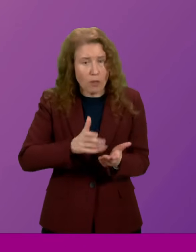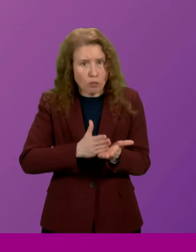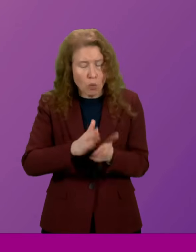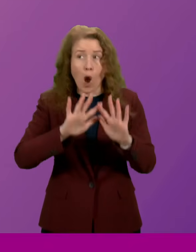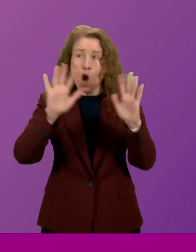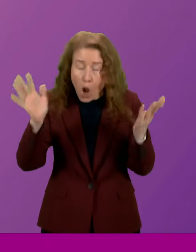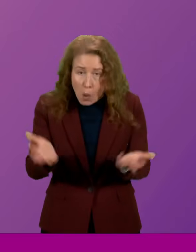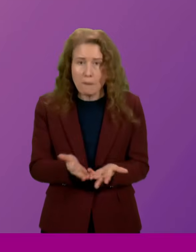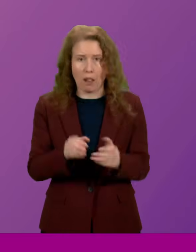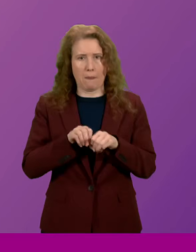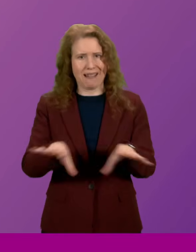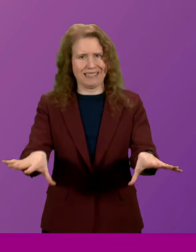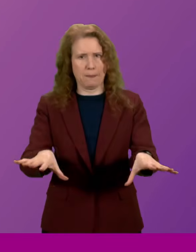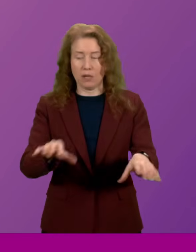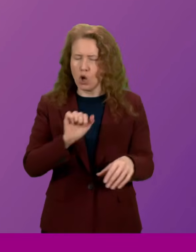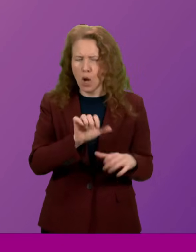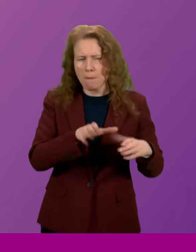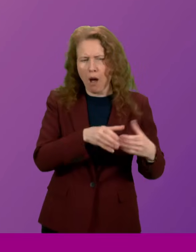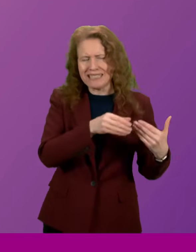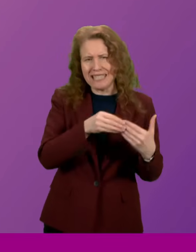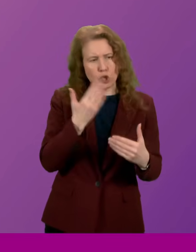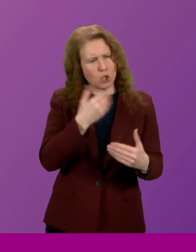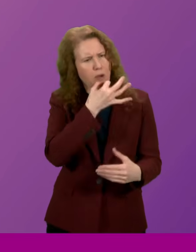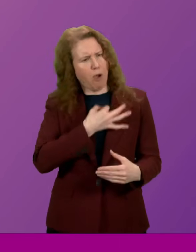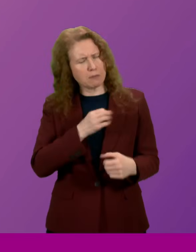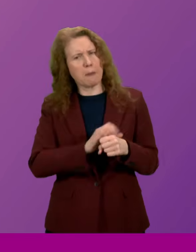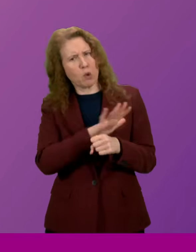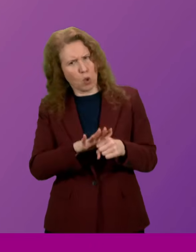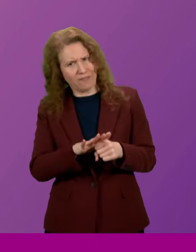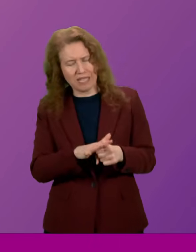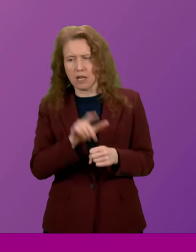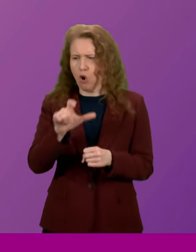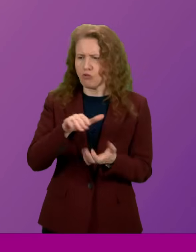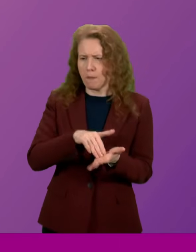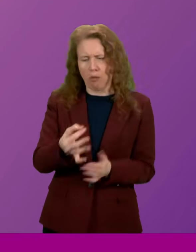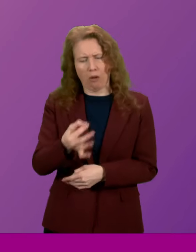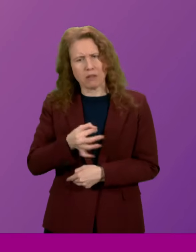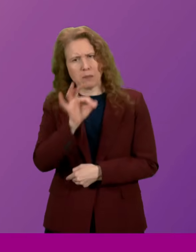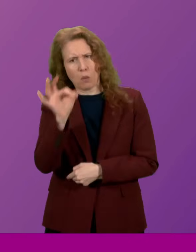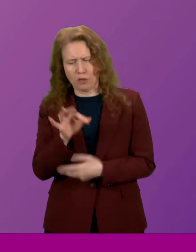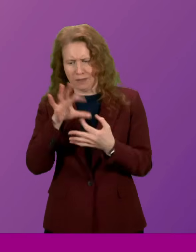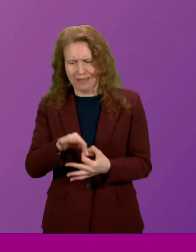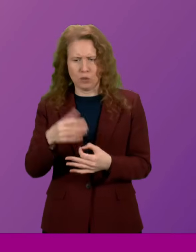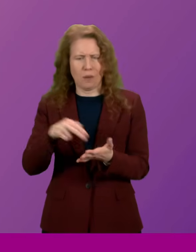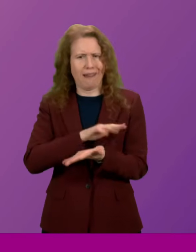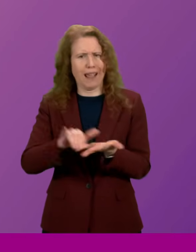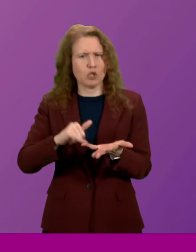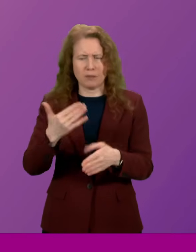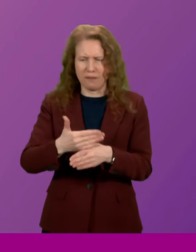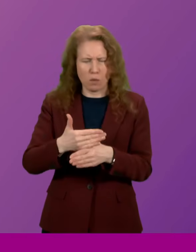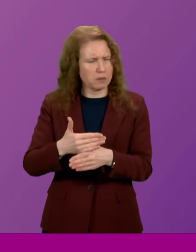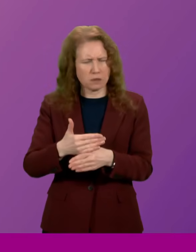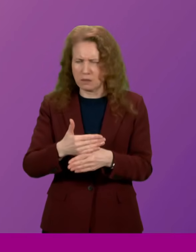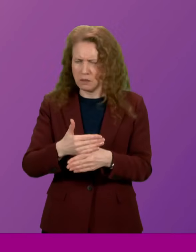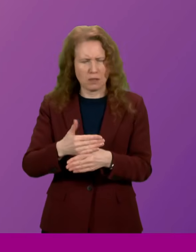global pandemic. Now, her party leader has just asked me about COVID, and Carol Mockin has asked me a question about performance of the NHS, which takes